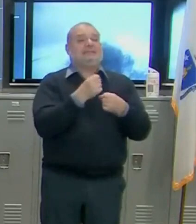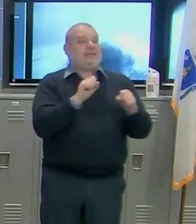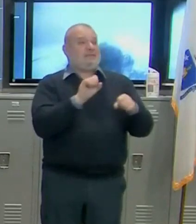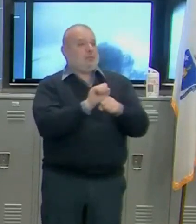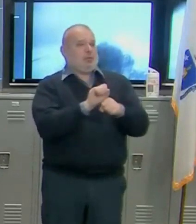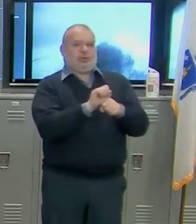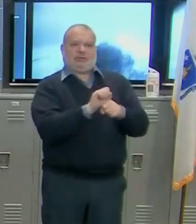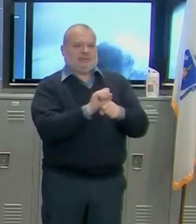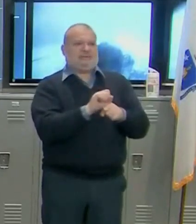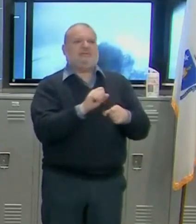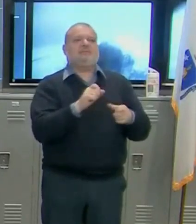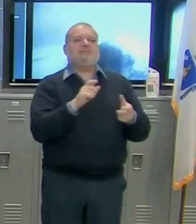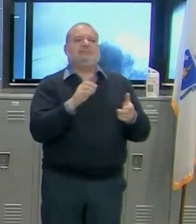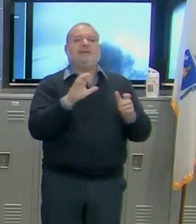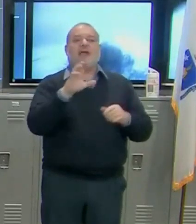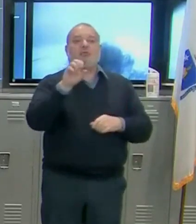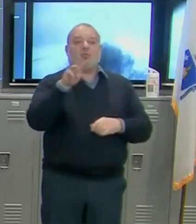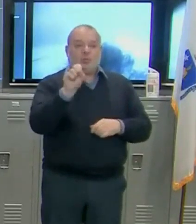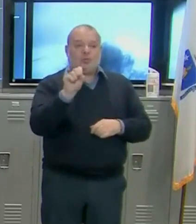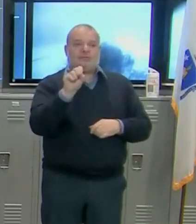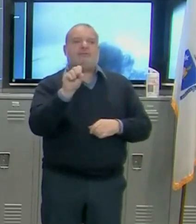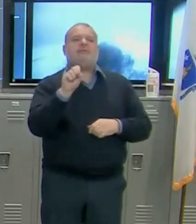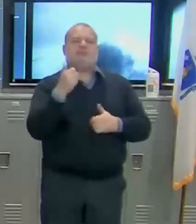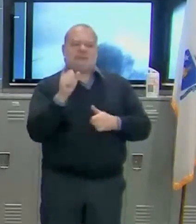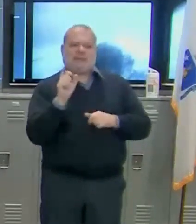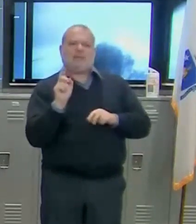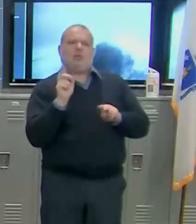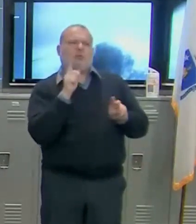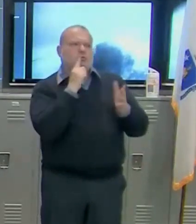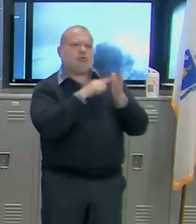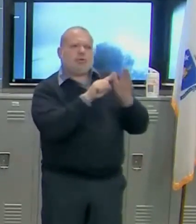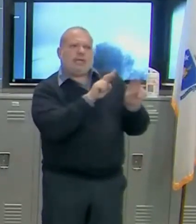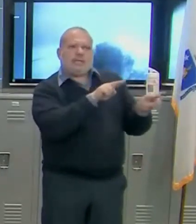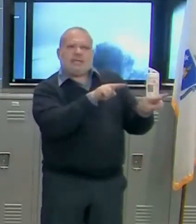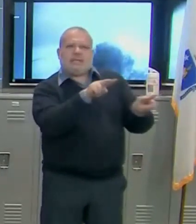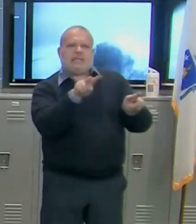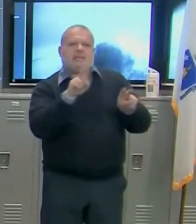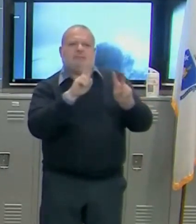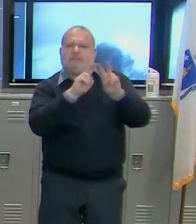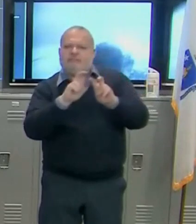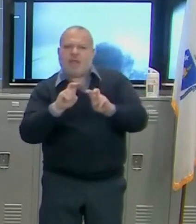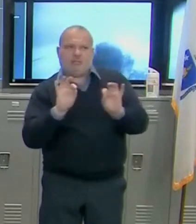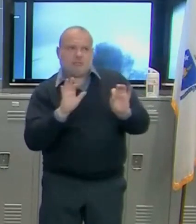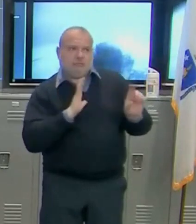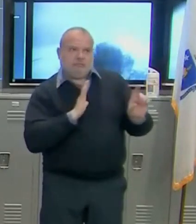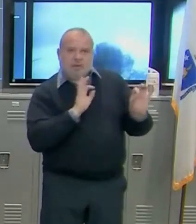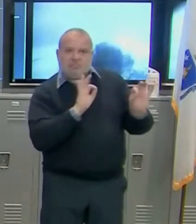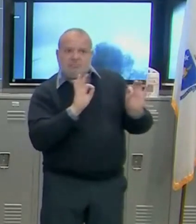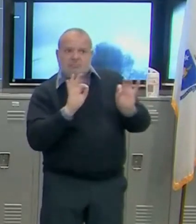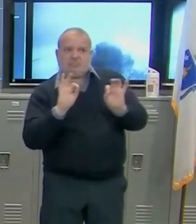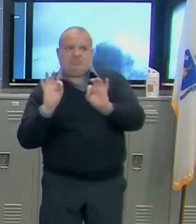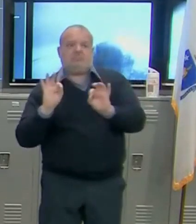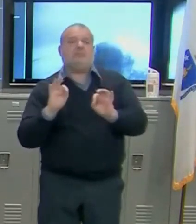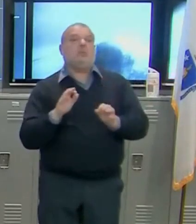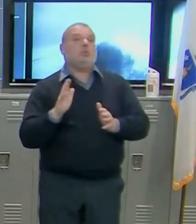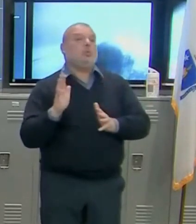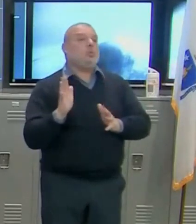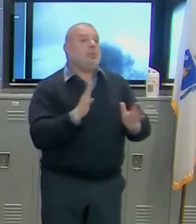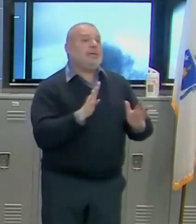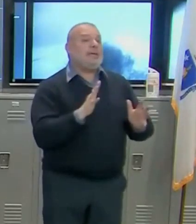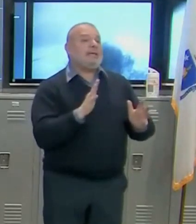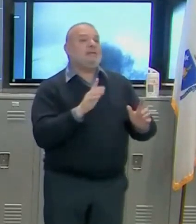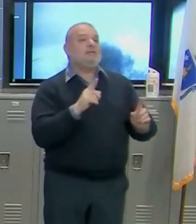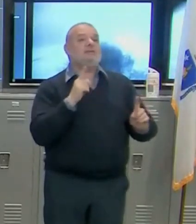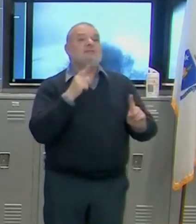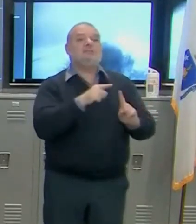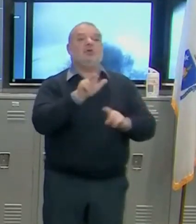to conduct additional damage assessments while we wait for the winds to subside. And once those winds go down to 35 miles an hour, crews will be able to